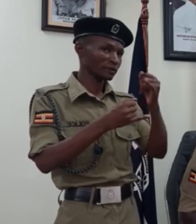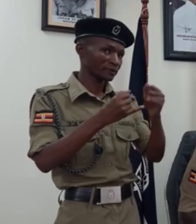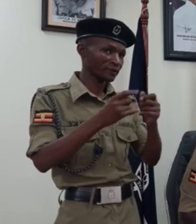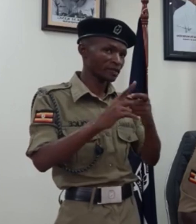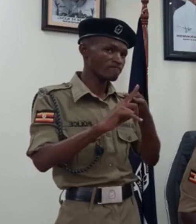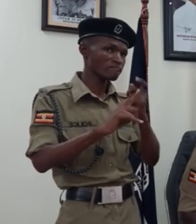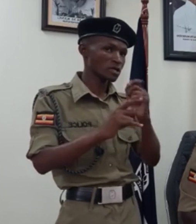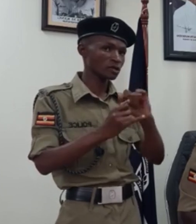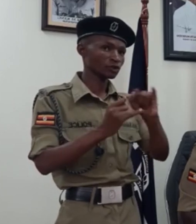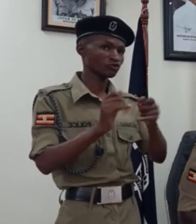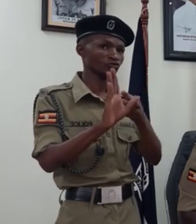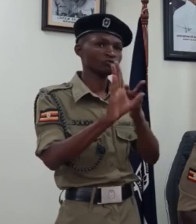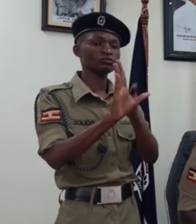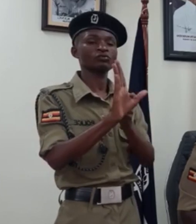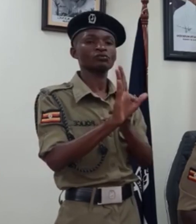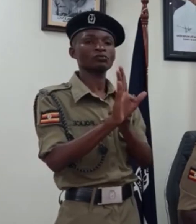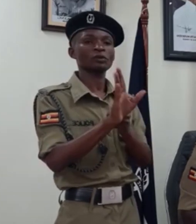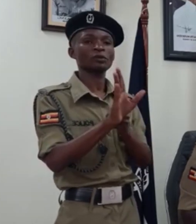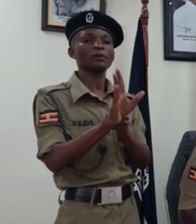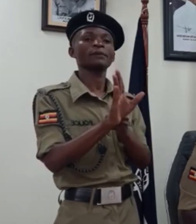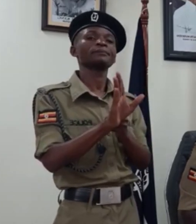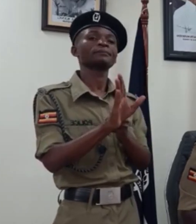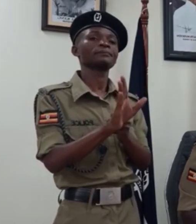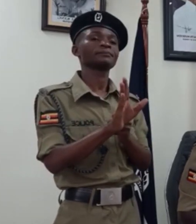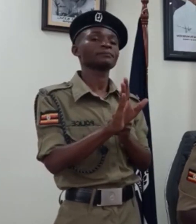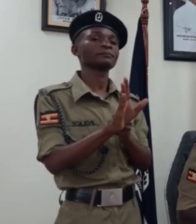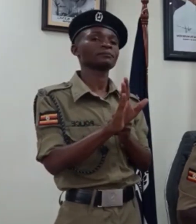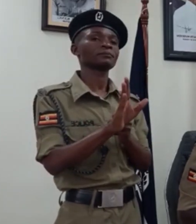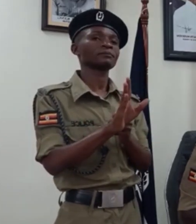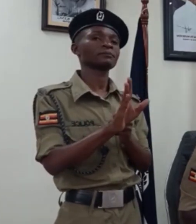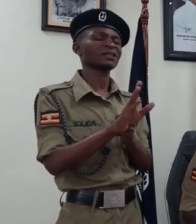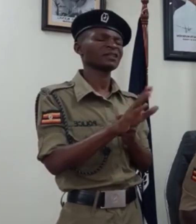kakongovule wansi w'ekigere ogwa ddyo